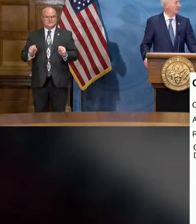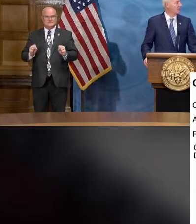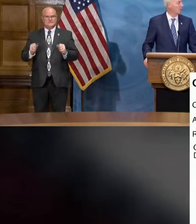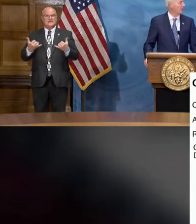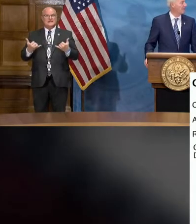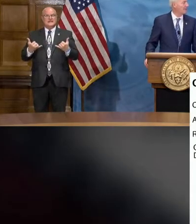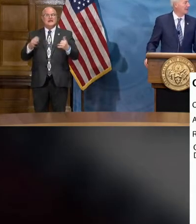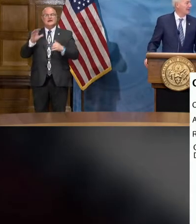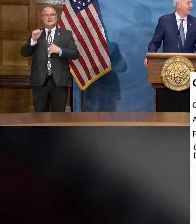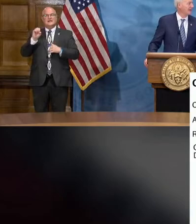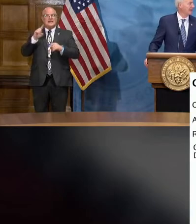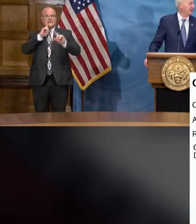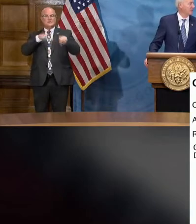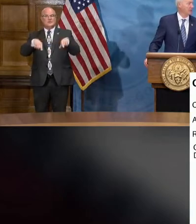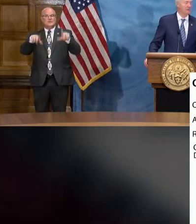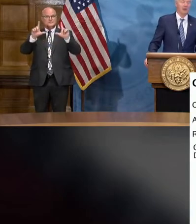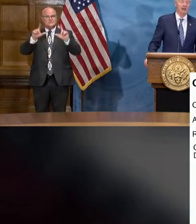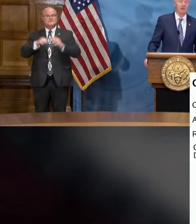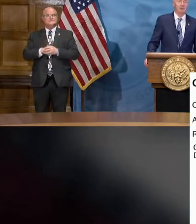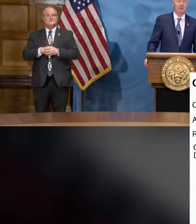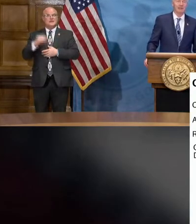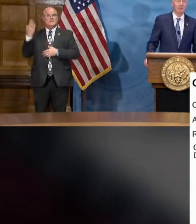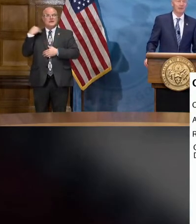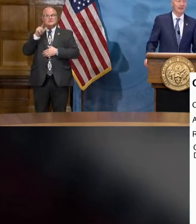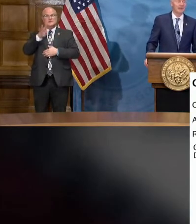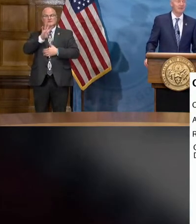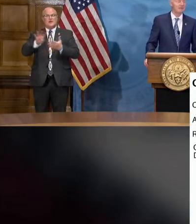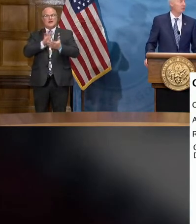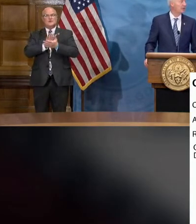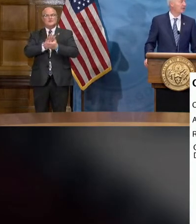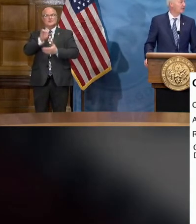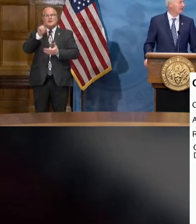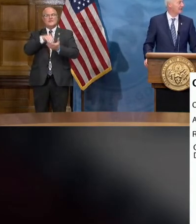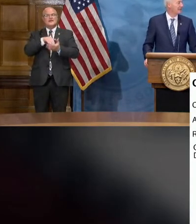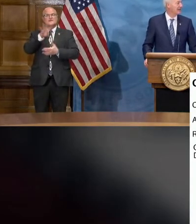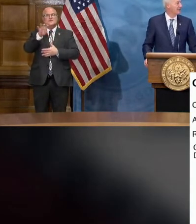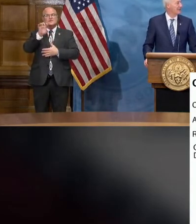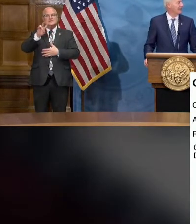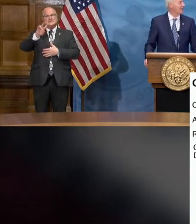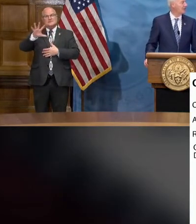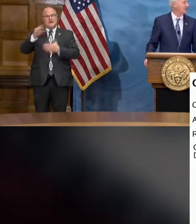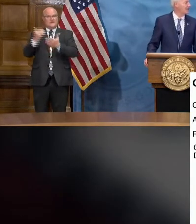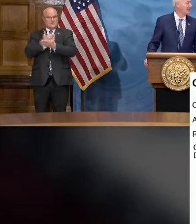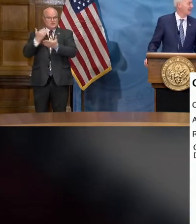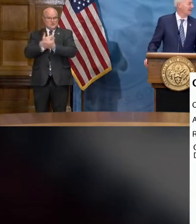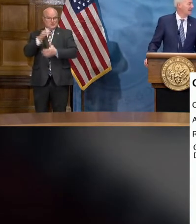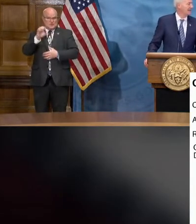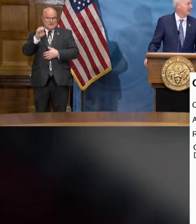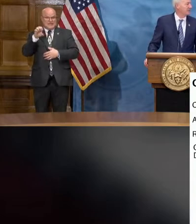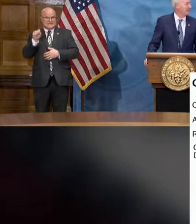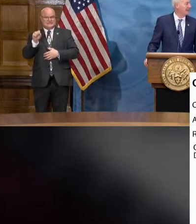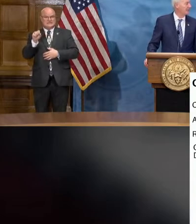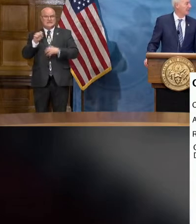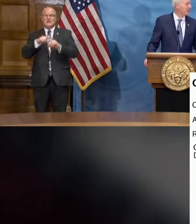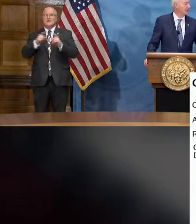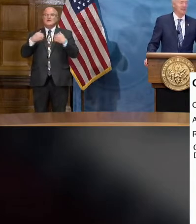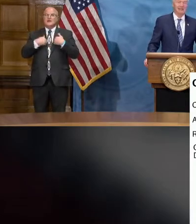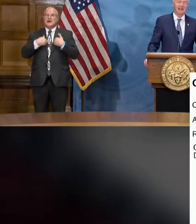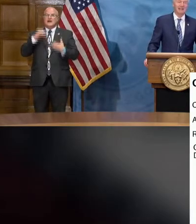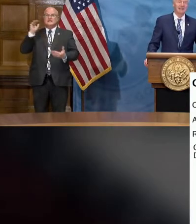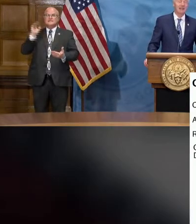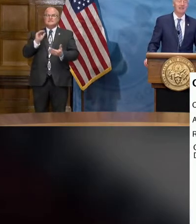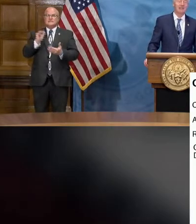case report. The last 24 hours we've had 1,475 new cases, but we've had a